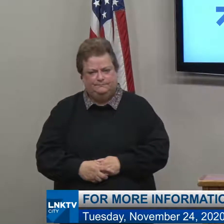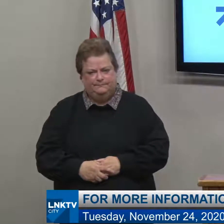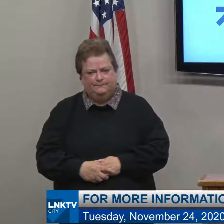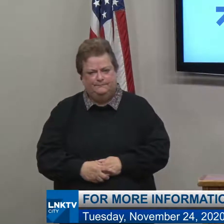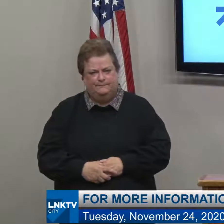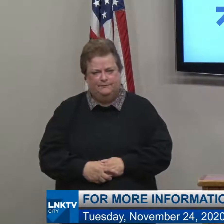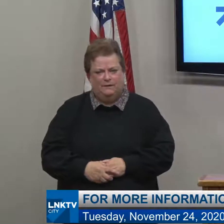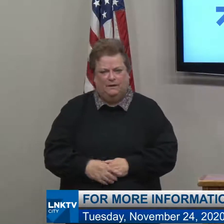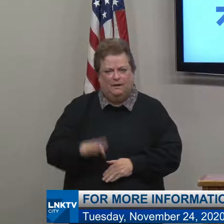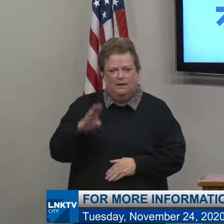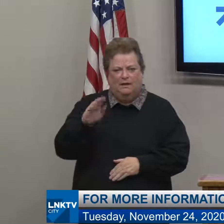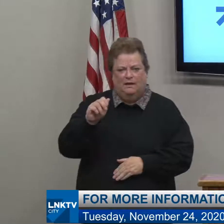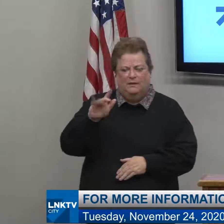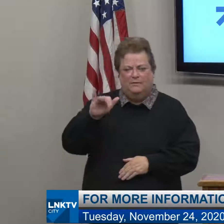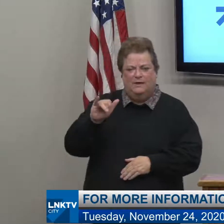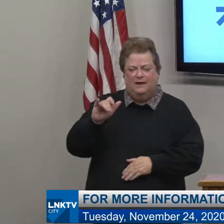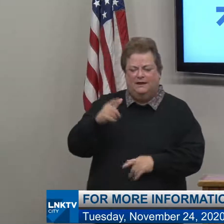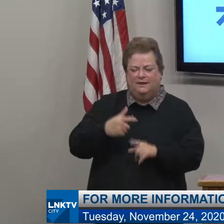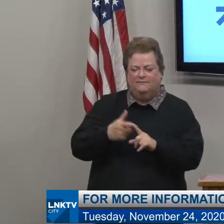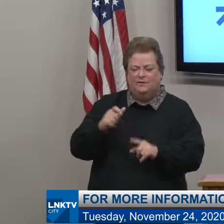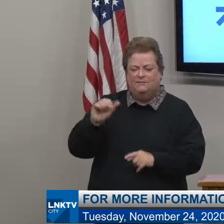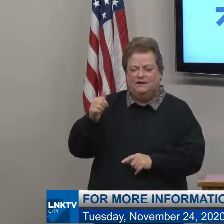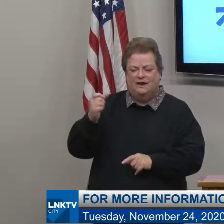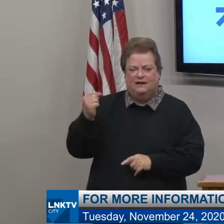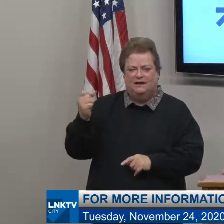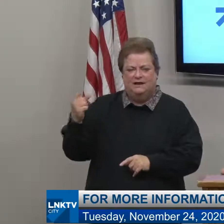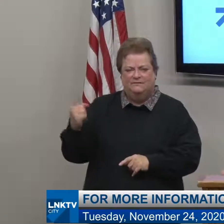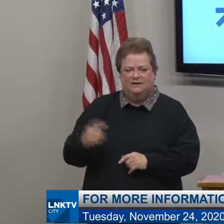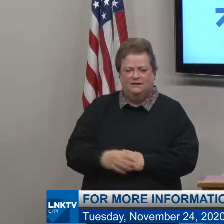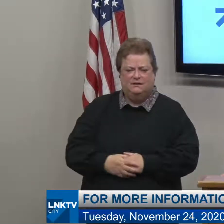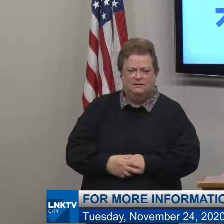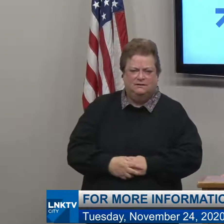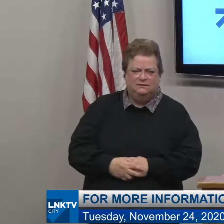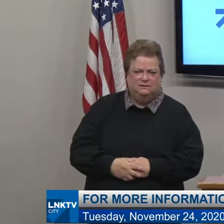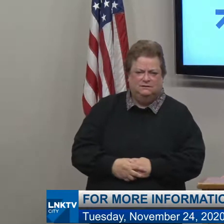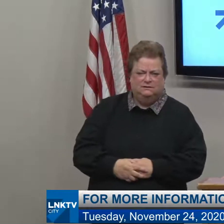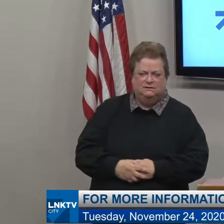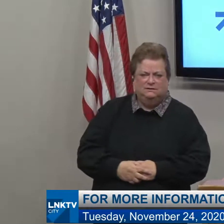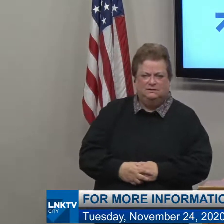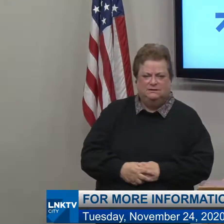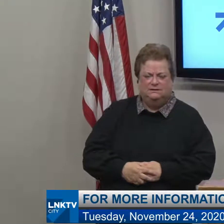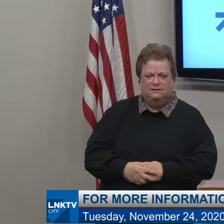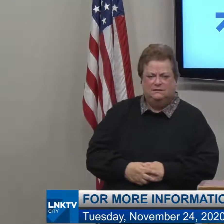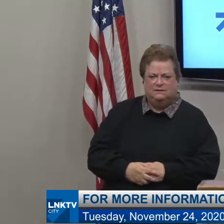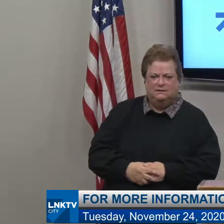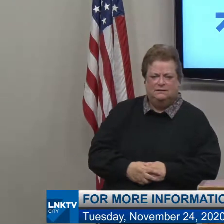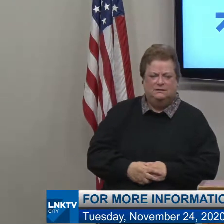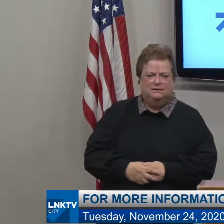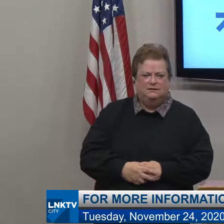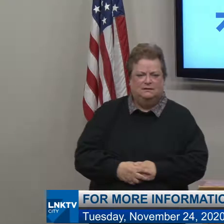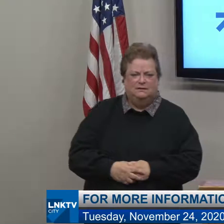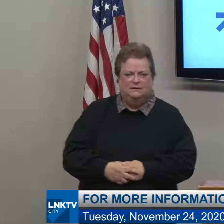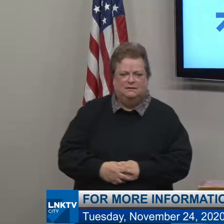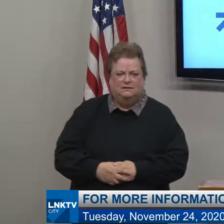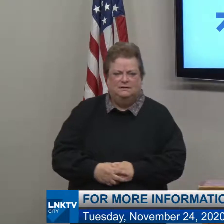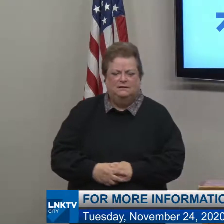Hi, this is Bailey Bischoff with 1011. Bailey. Hello. I am talking with some